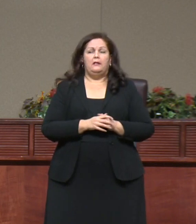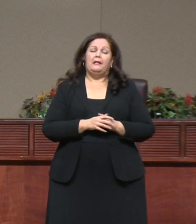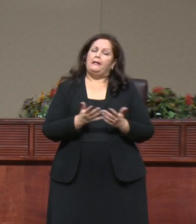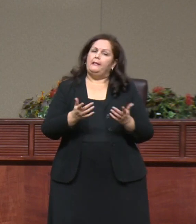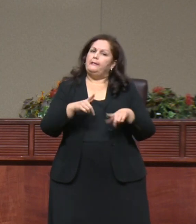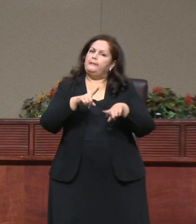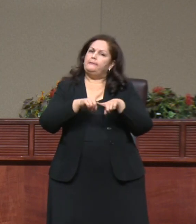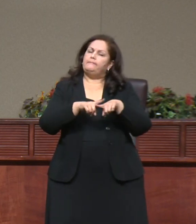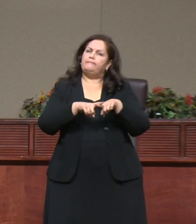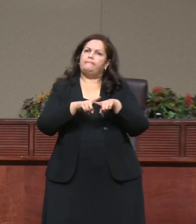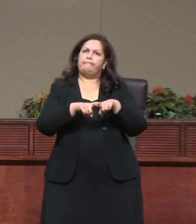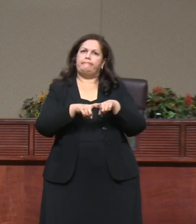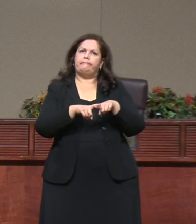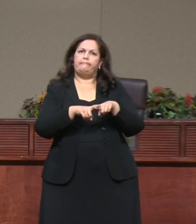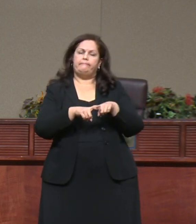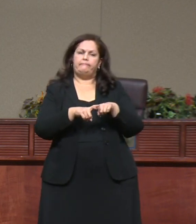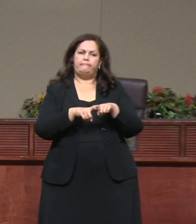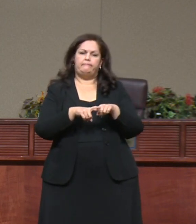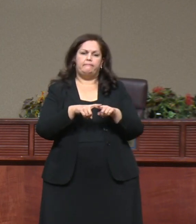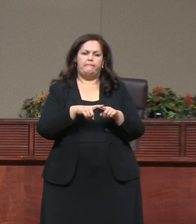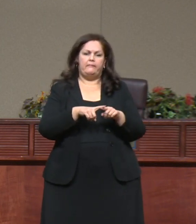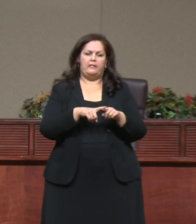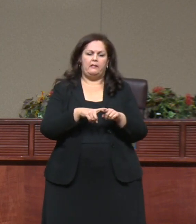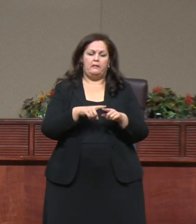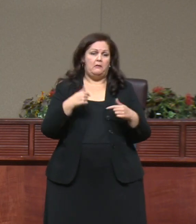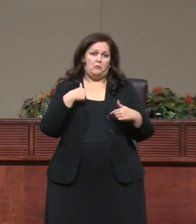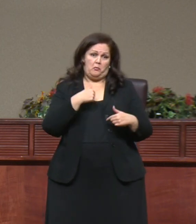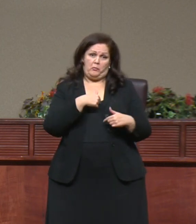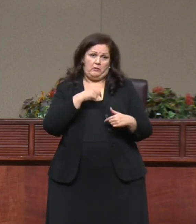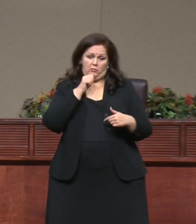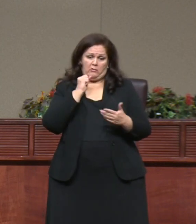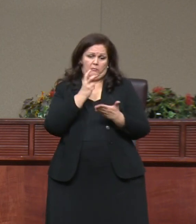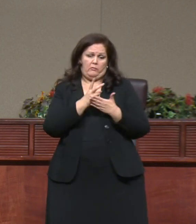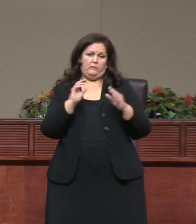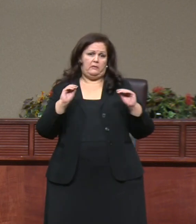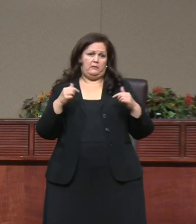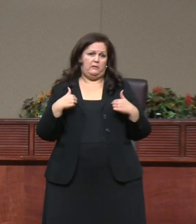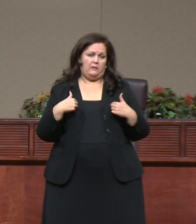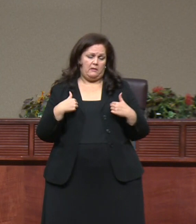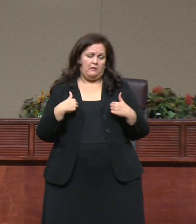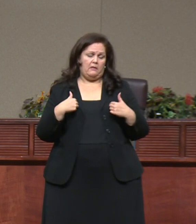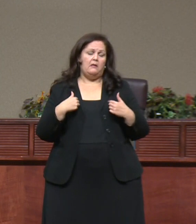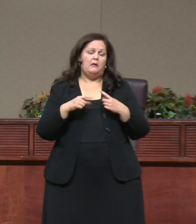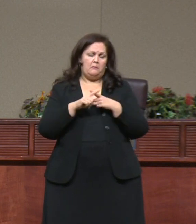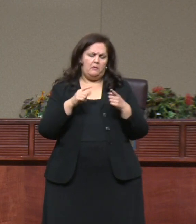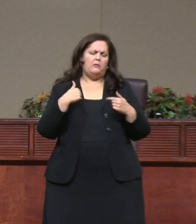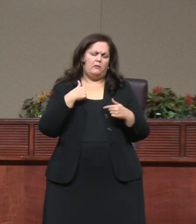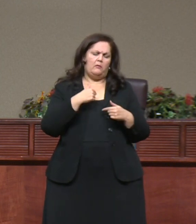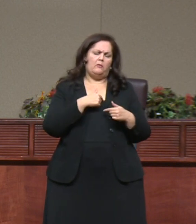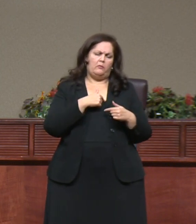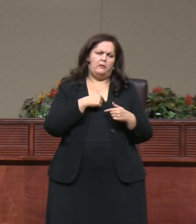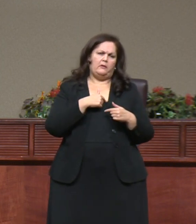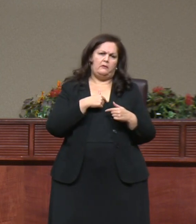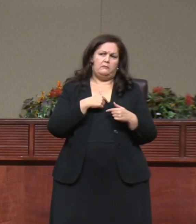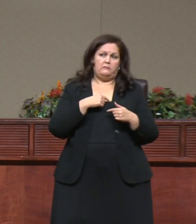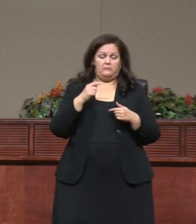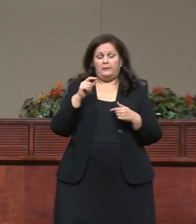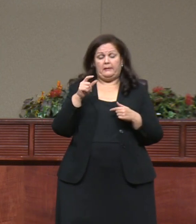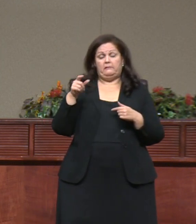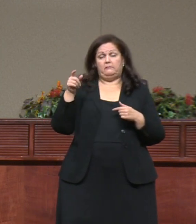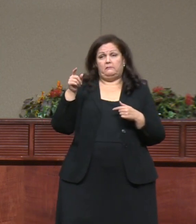depends. We don't have to authorize any of that, but we have engaged with whoever wants